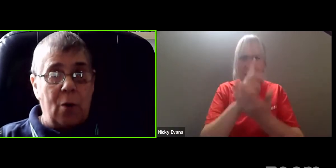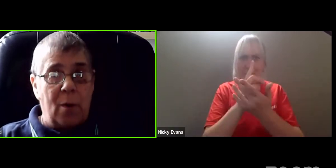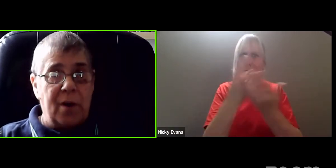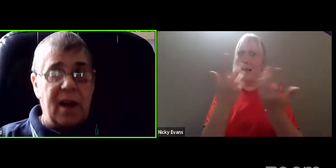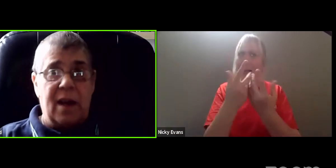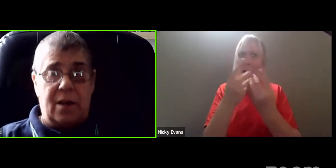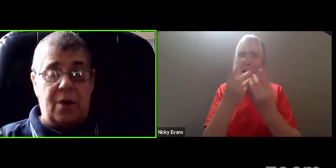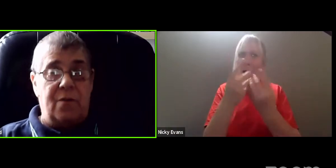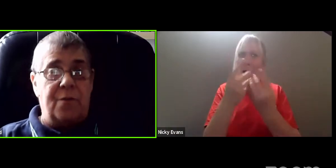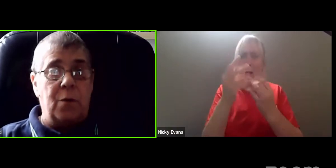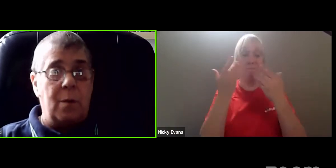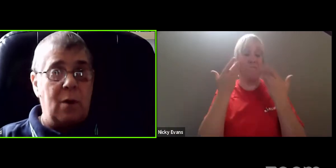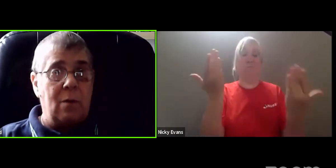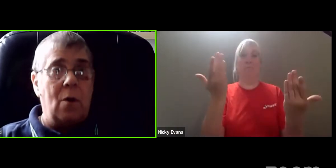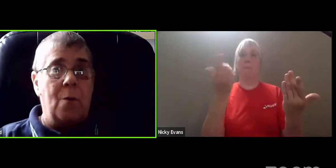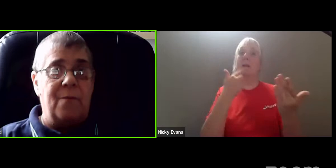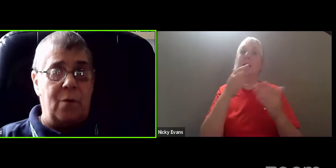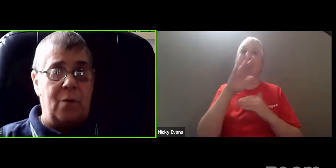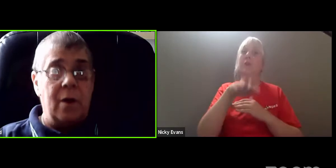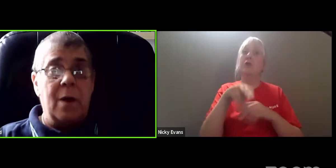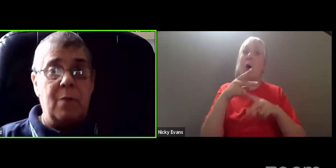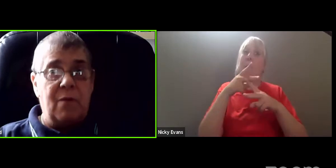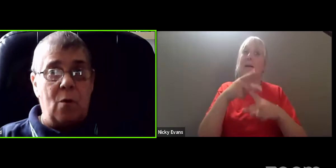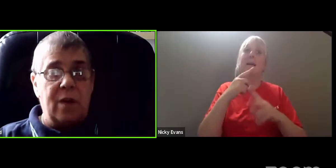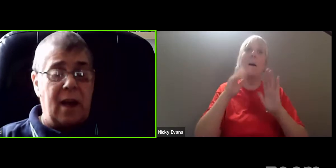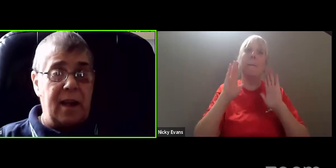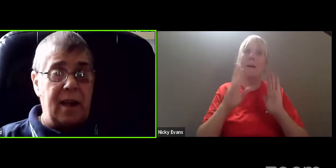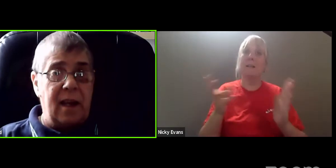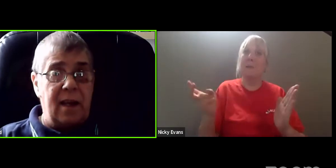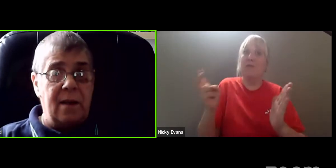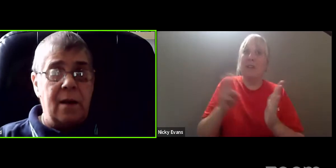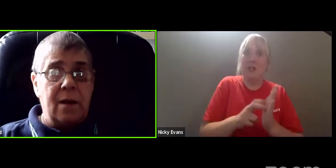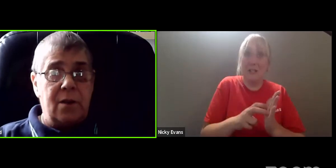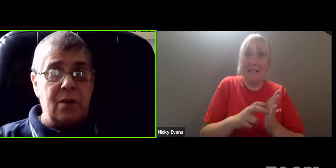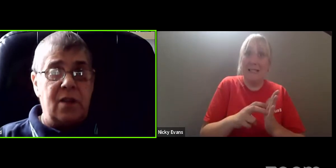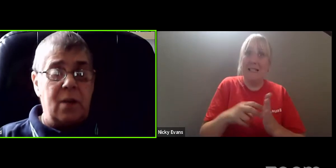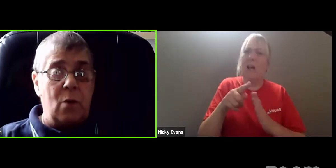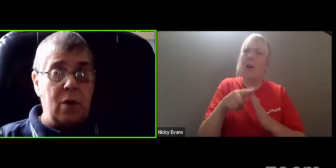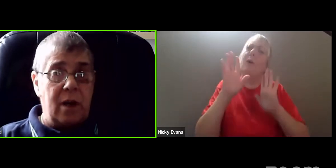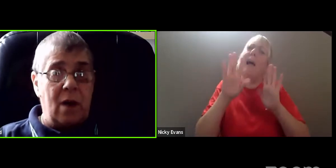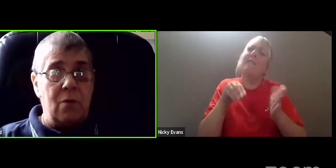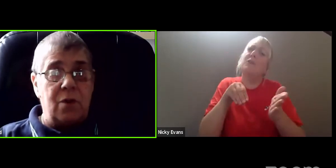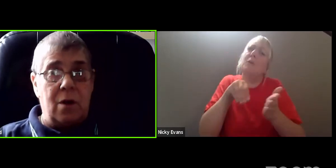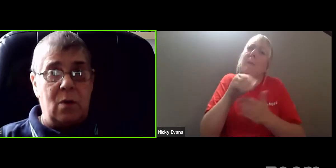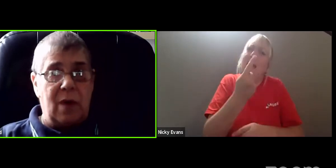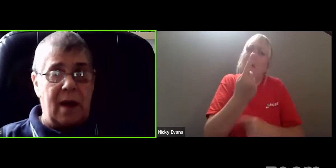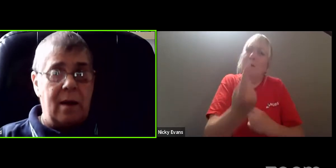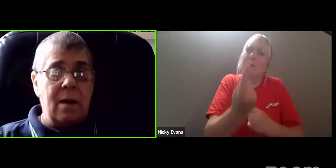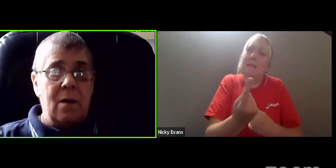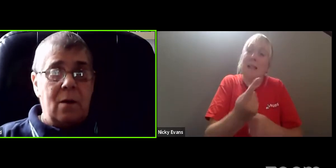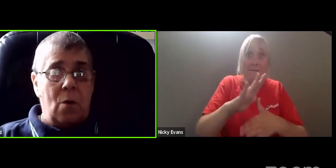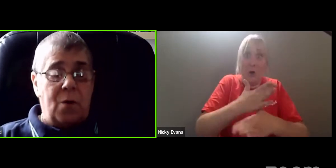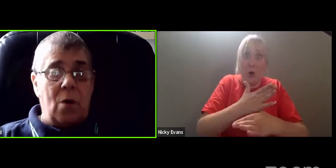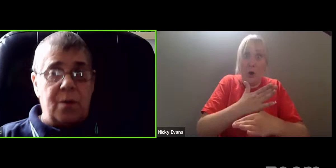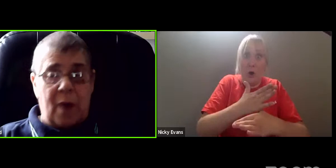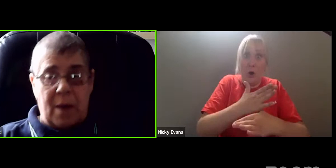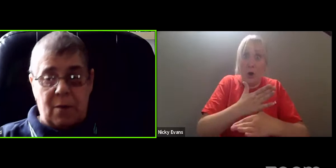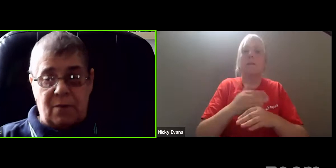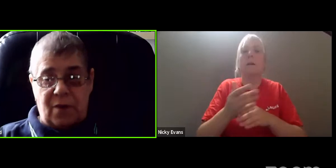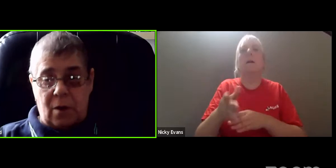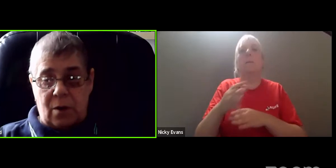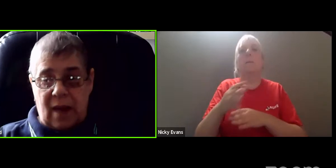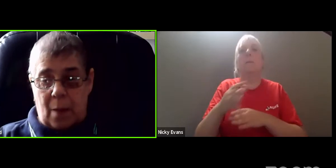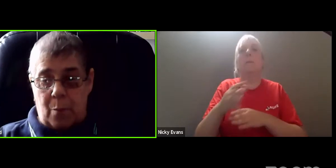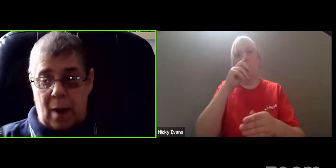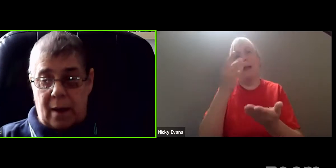registered childminder, and you've got to foot the bill up front before you take it in to see your work coach, who will then authorise